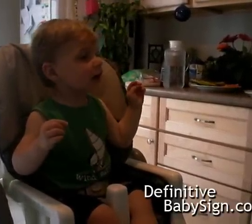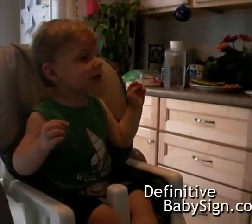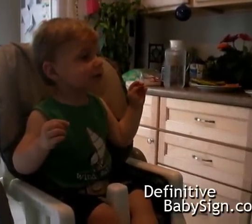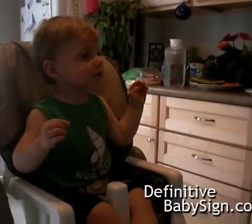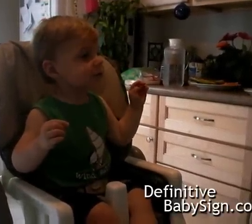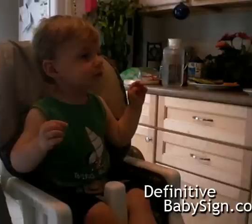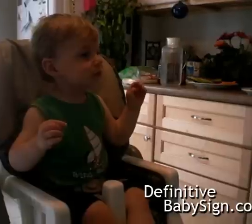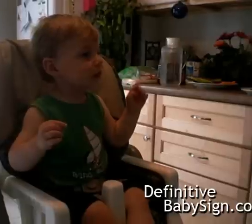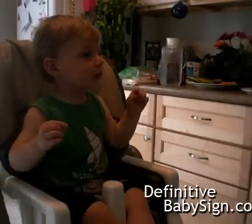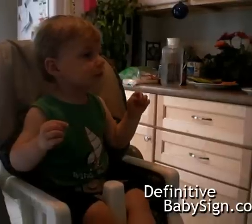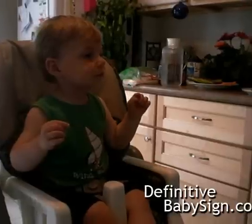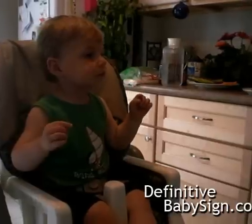Yeah, pickles.